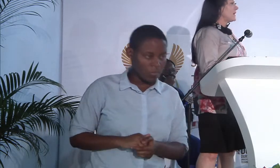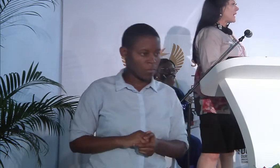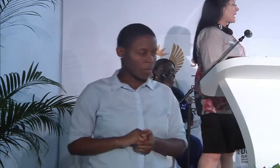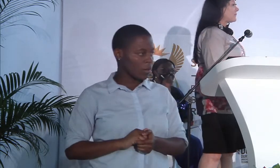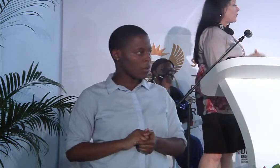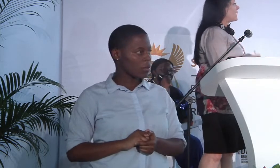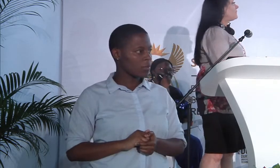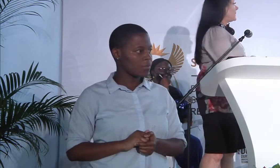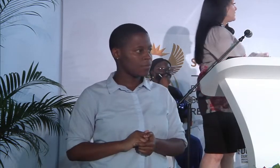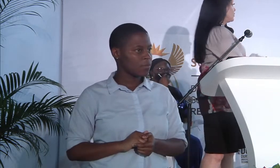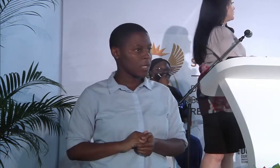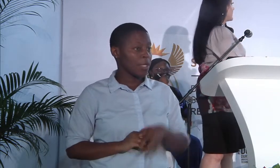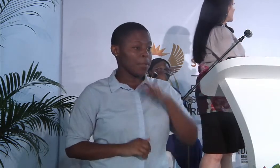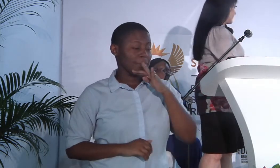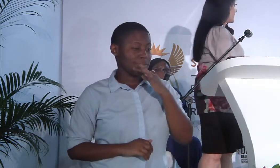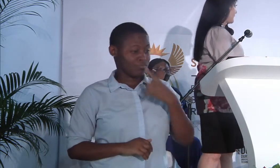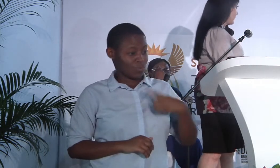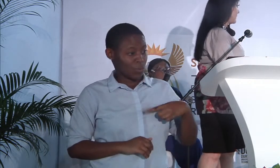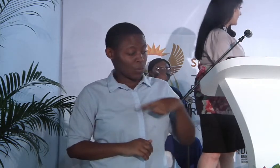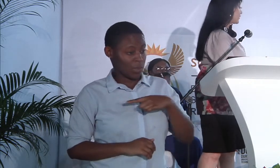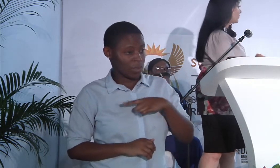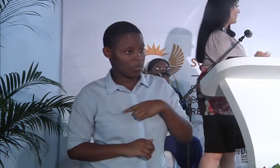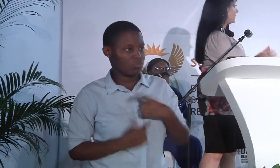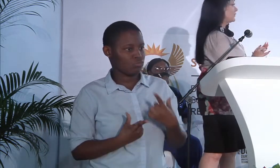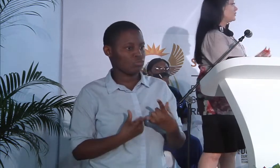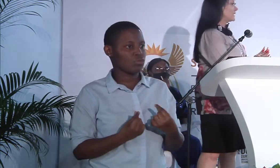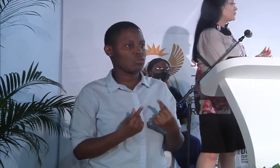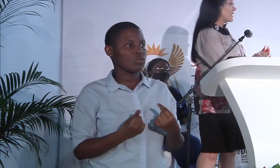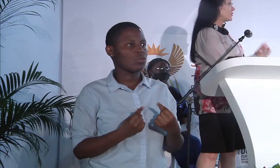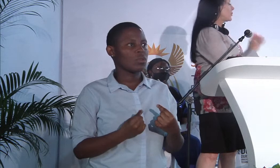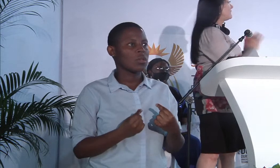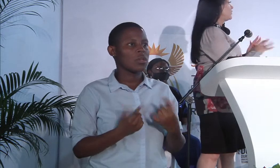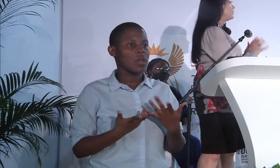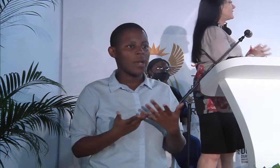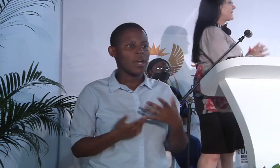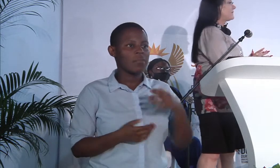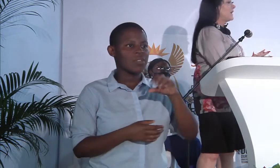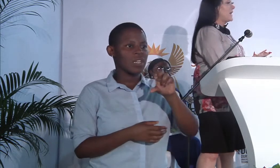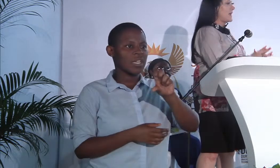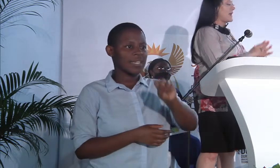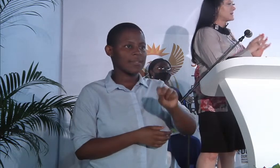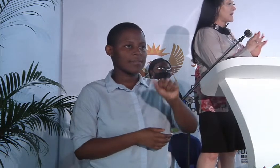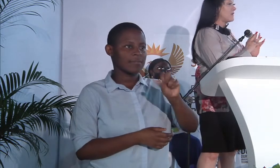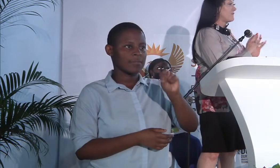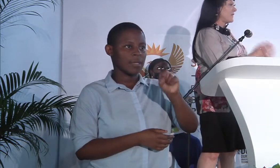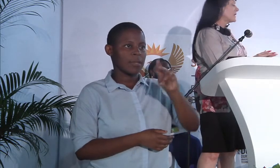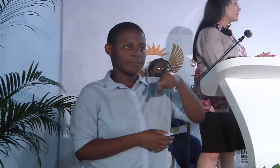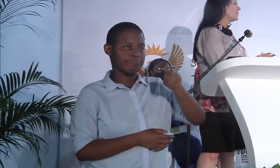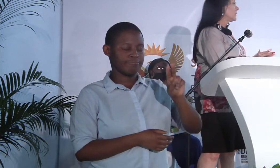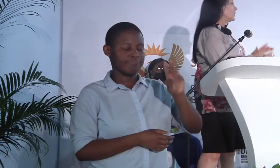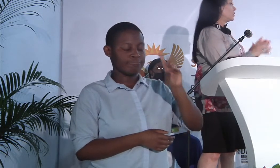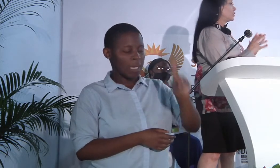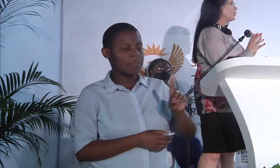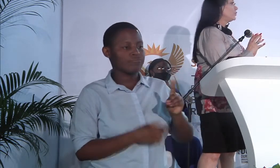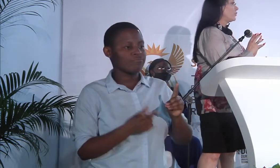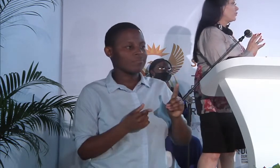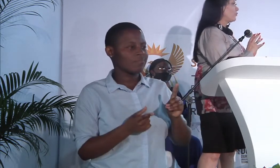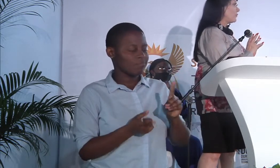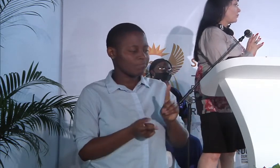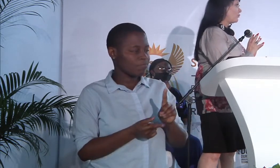where we've been using the South African National People Using Drugs. We've used them as our vehicle